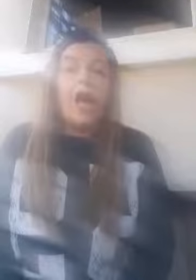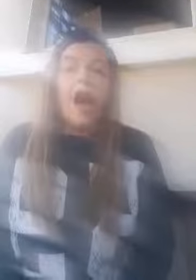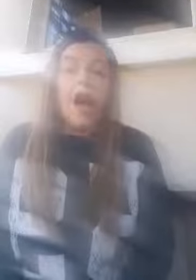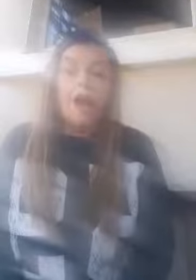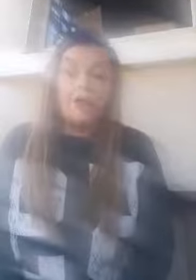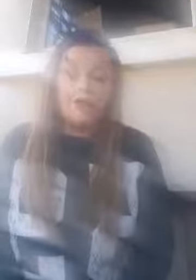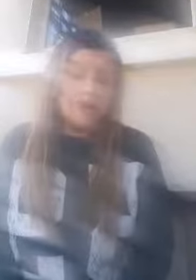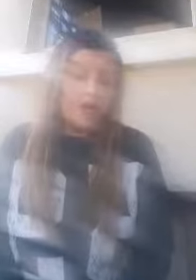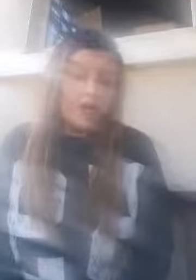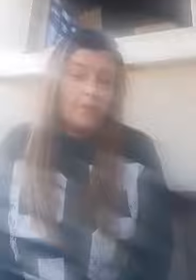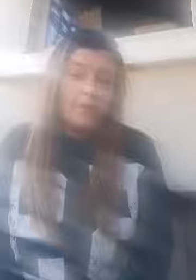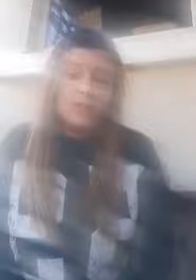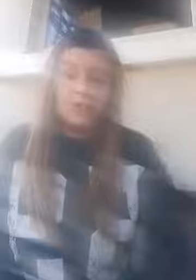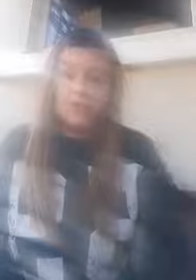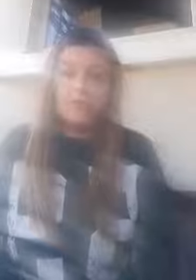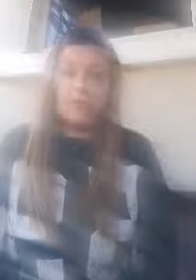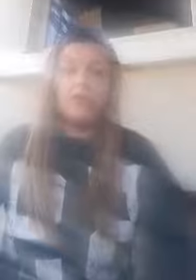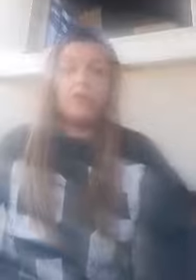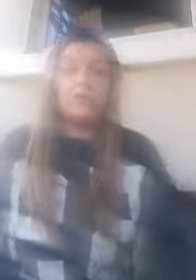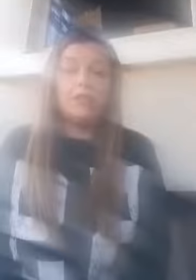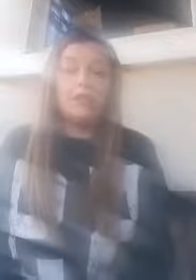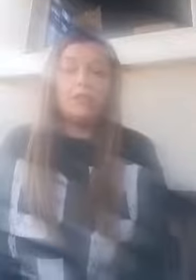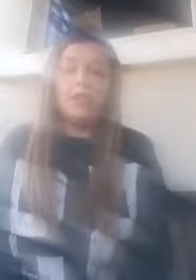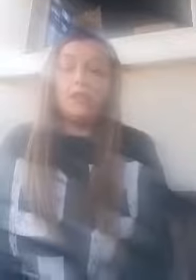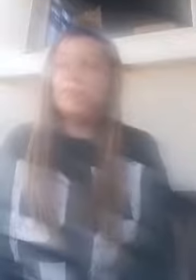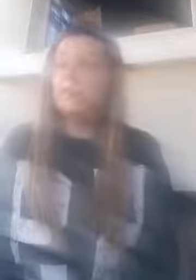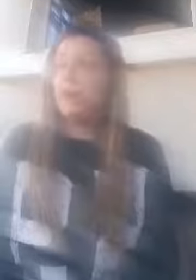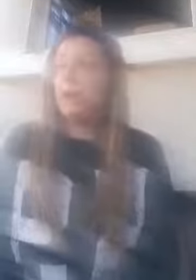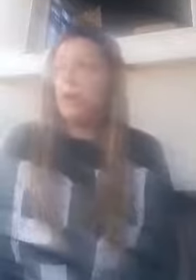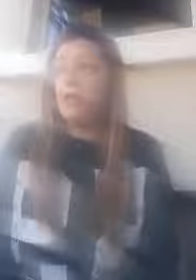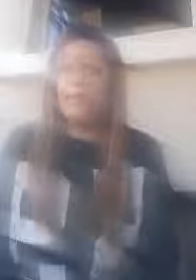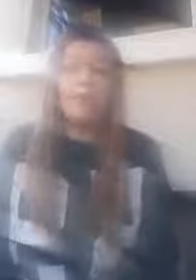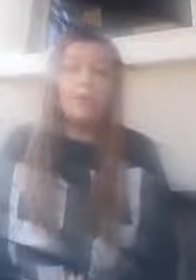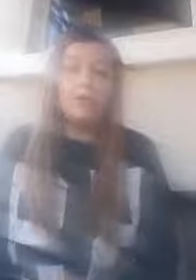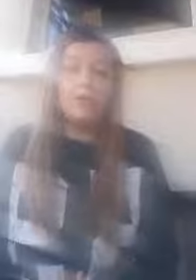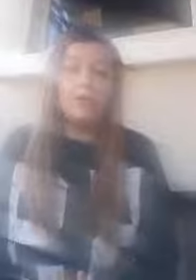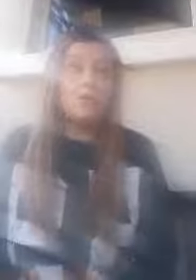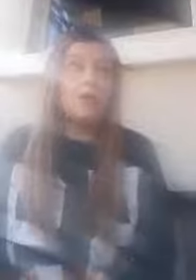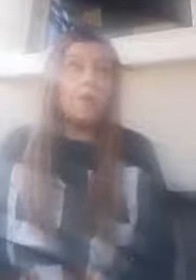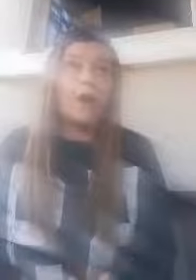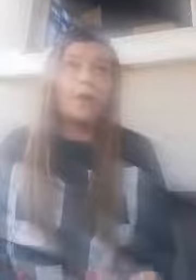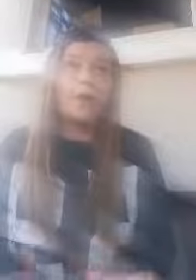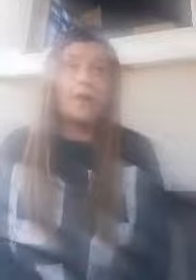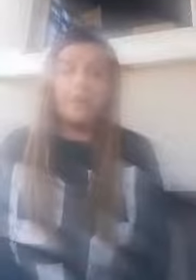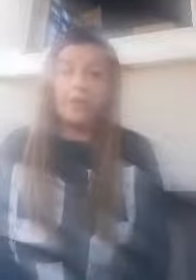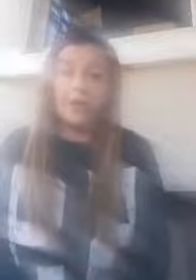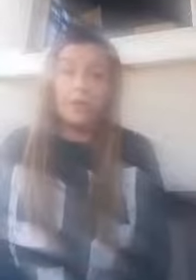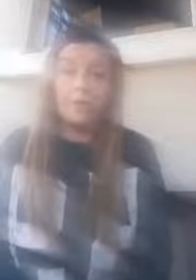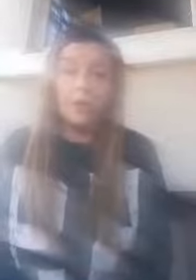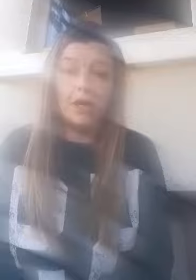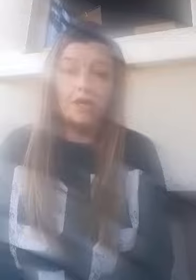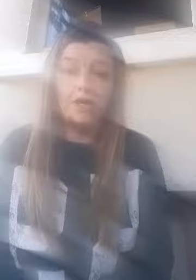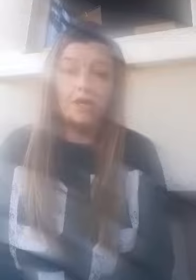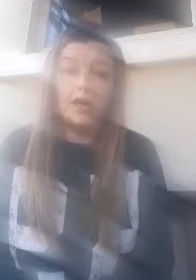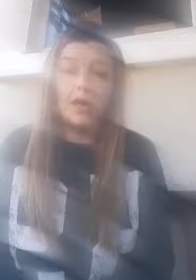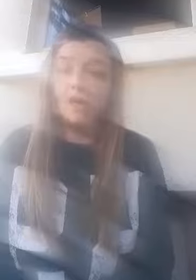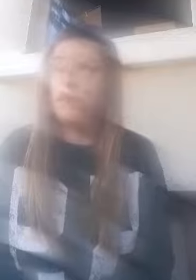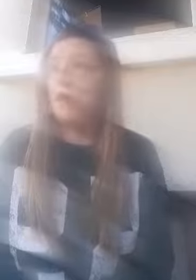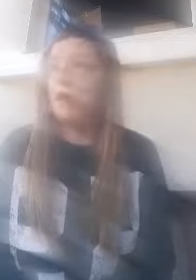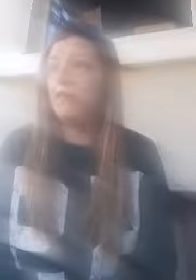I thought today we could do Goldilocks and the three bears and we were going to thought I could keep practicing my Makaton and I would love